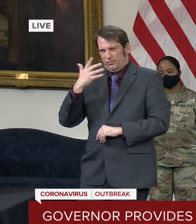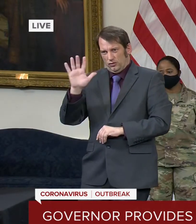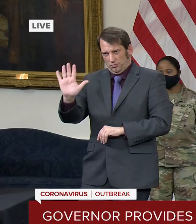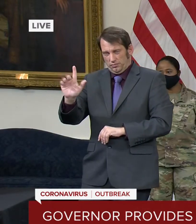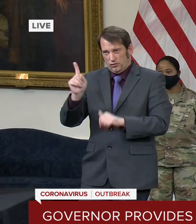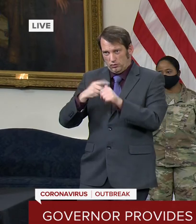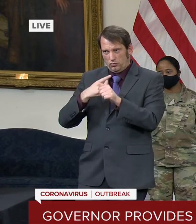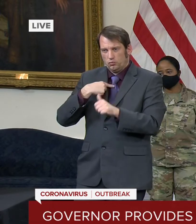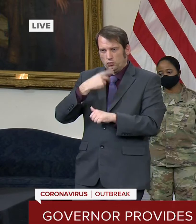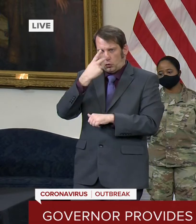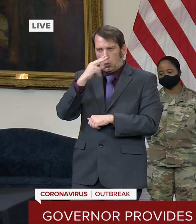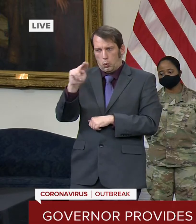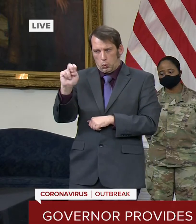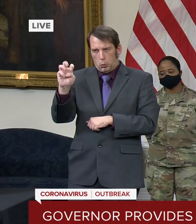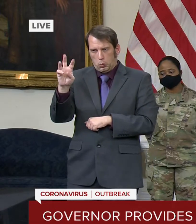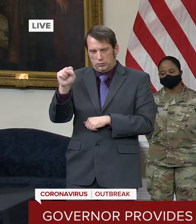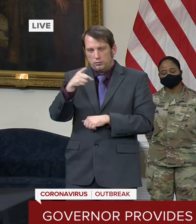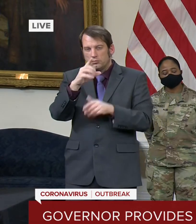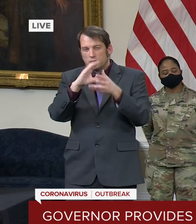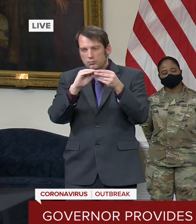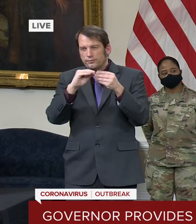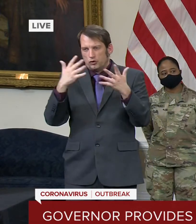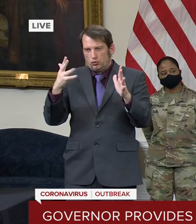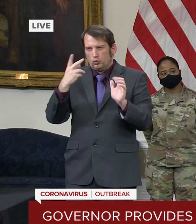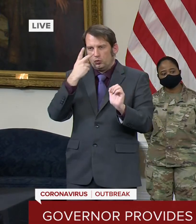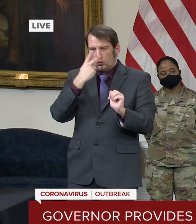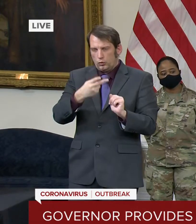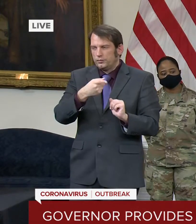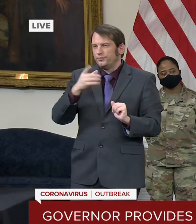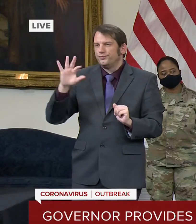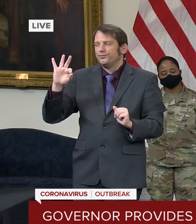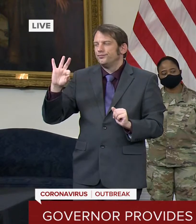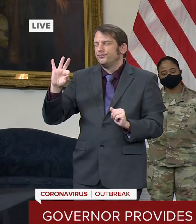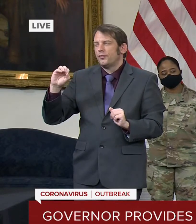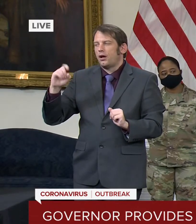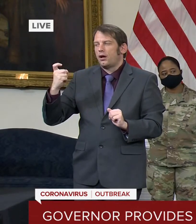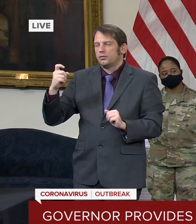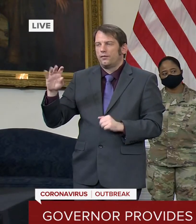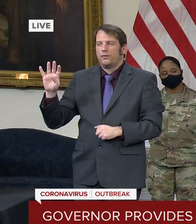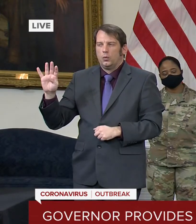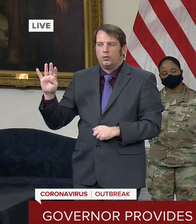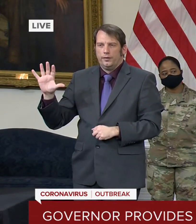story particularly on Fox 45 and others.